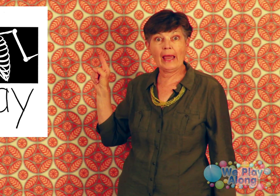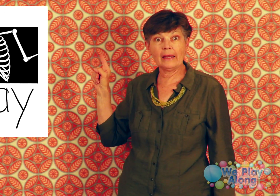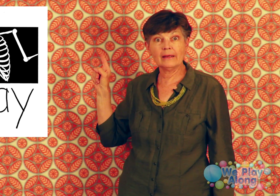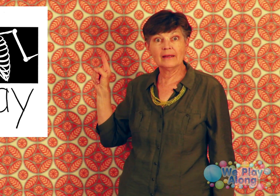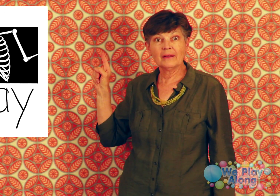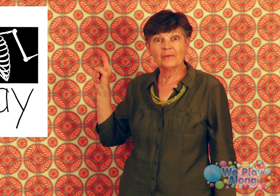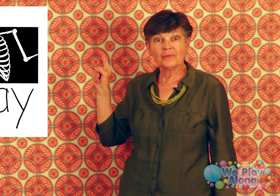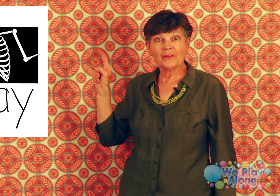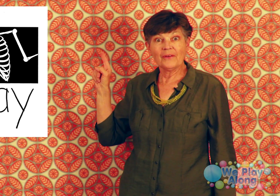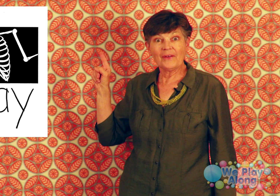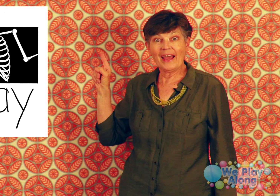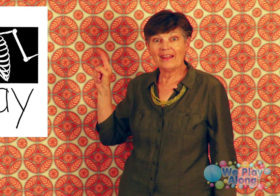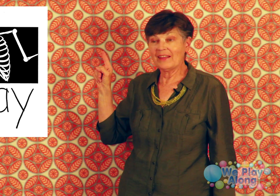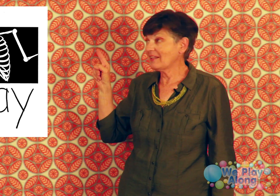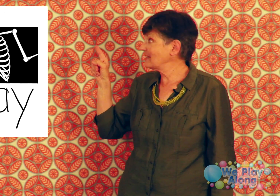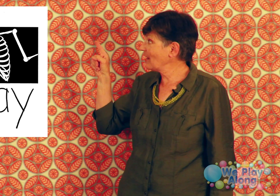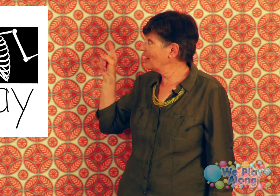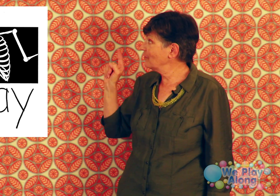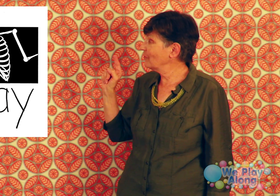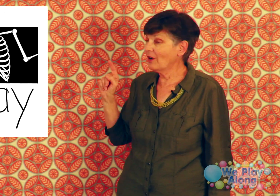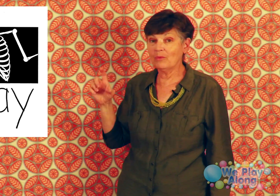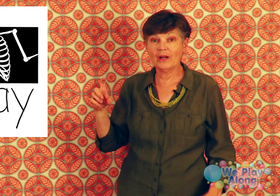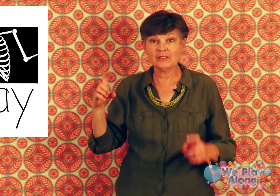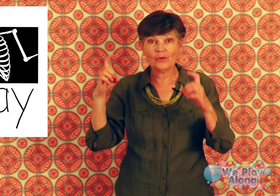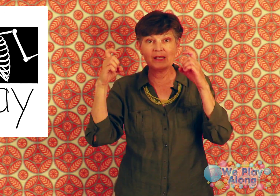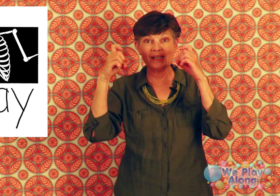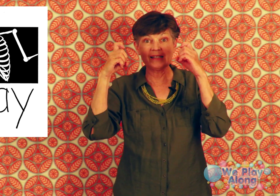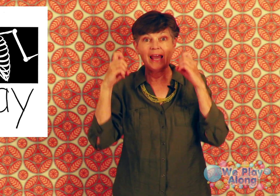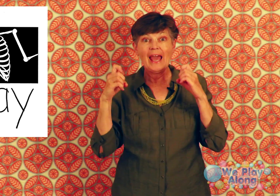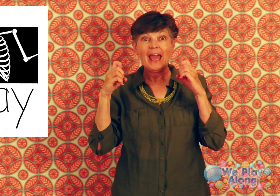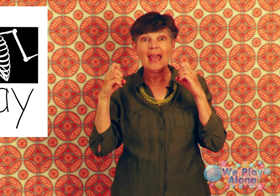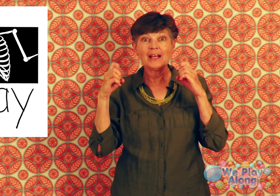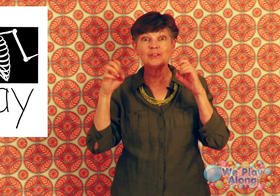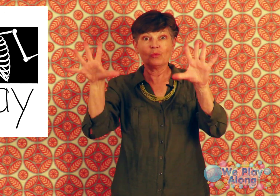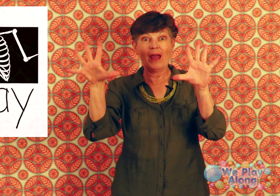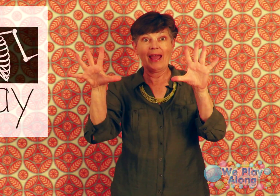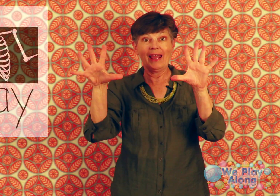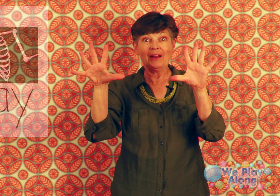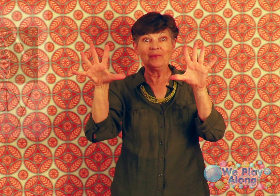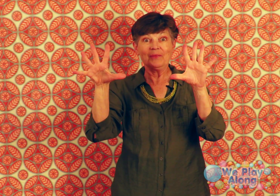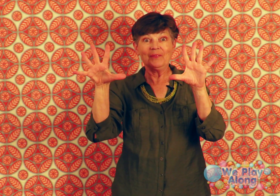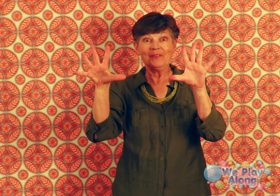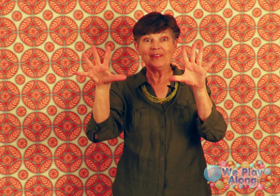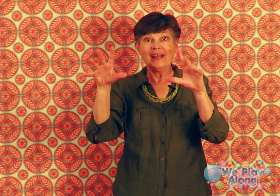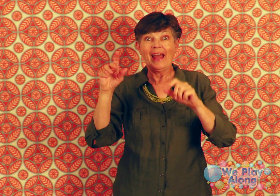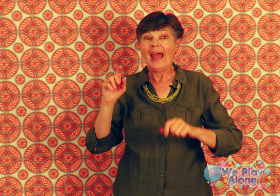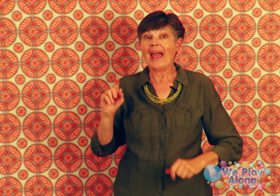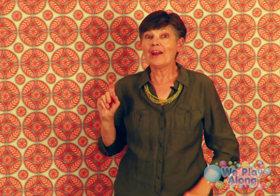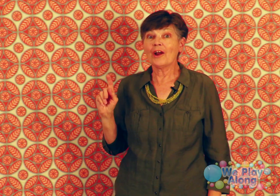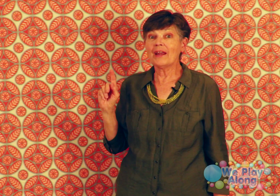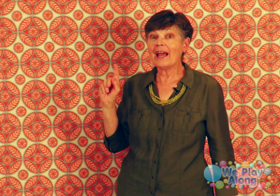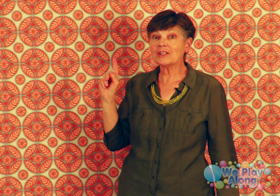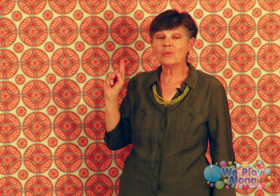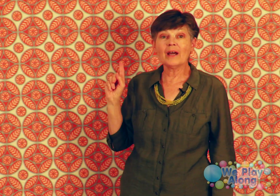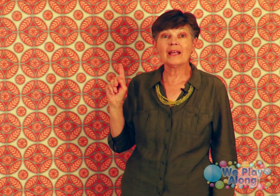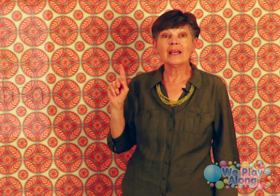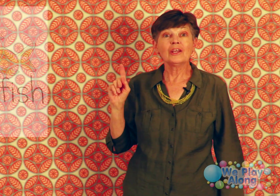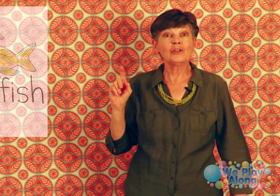inside. Okay, that's kind of a fun one. So this is X-ray. And our next one